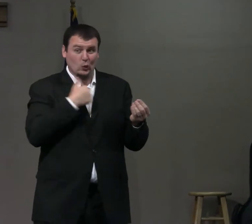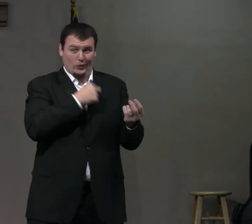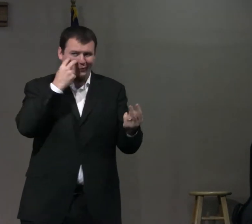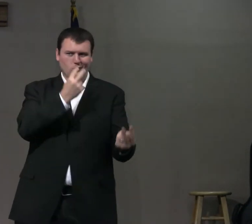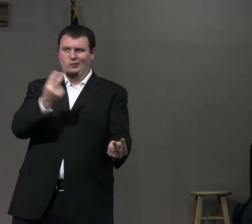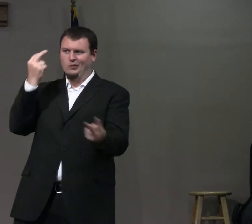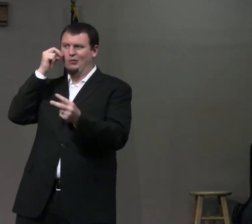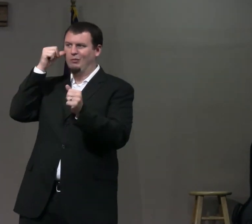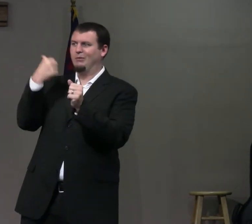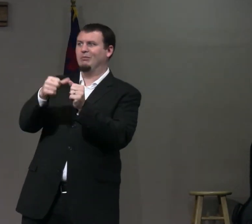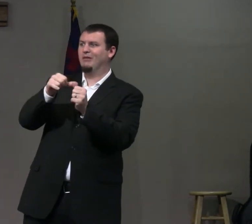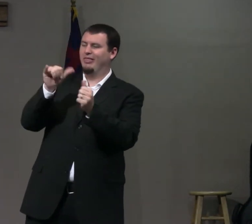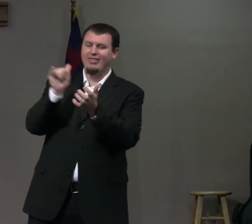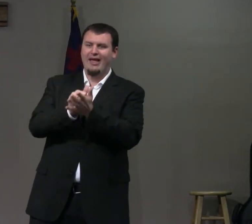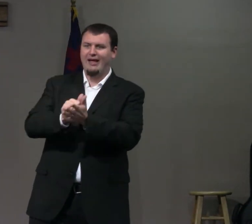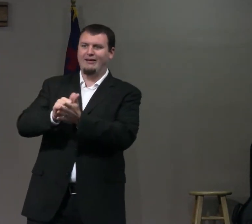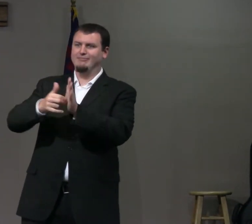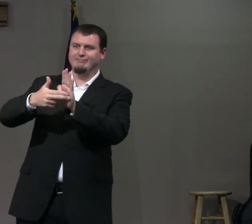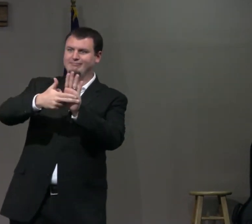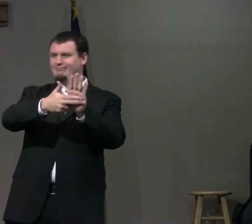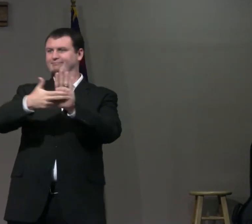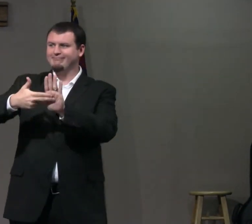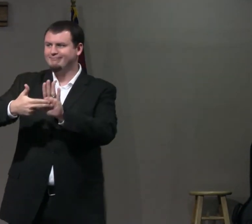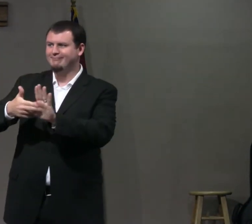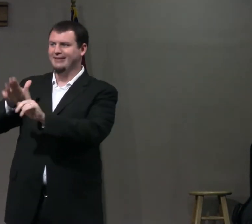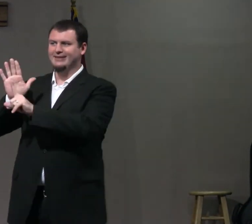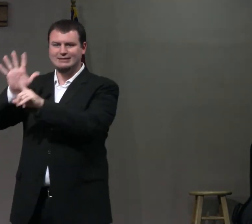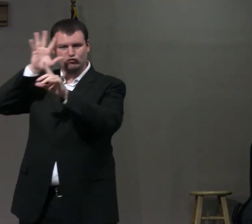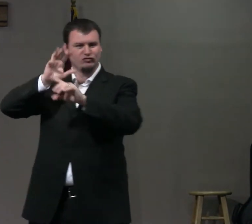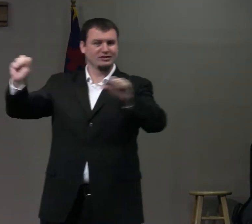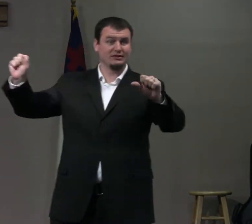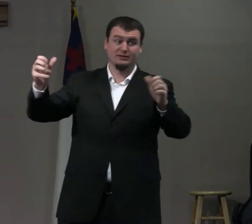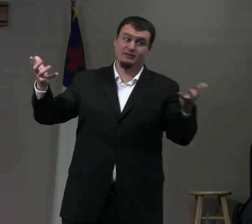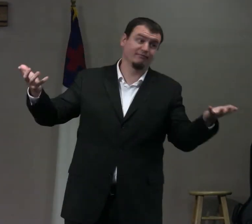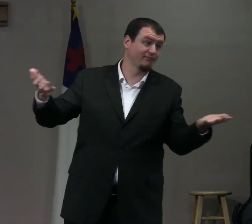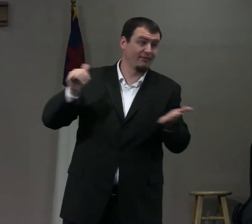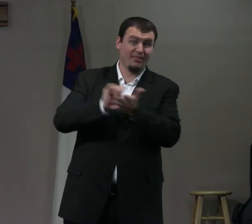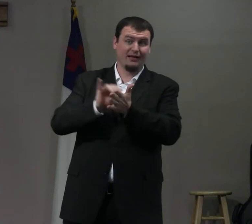there. And so when you look back, you think of him that way.